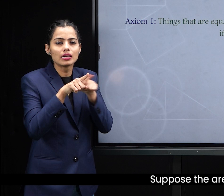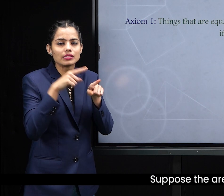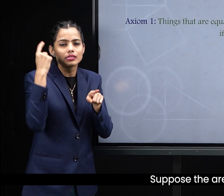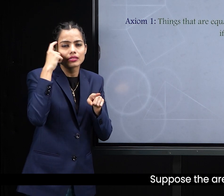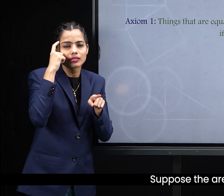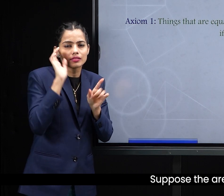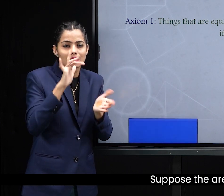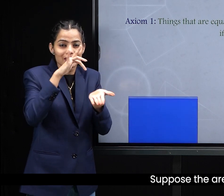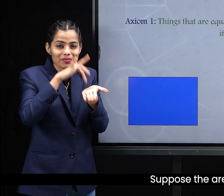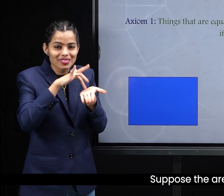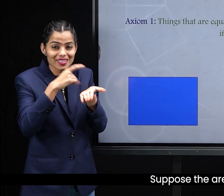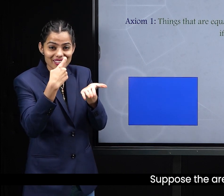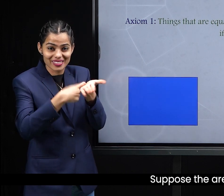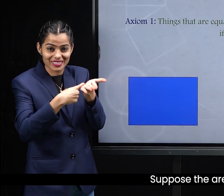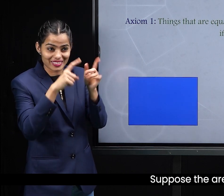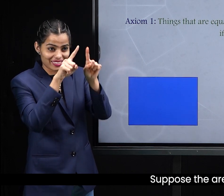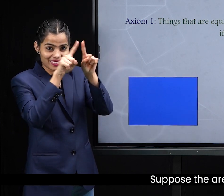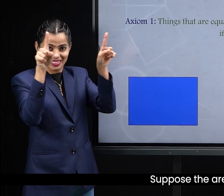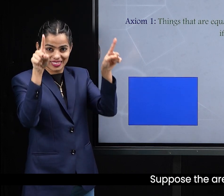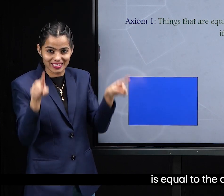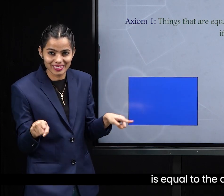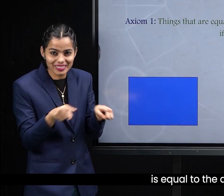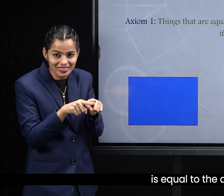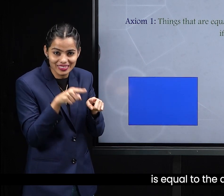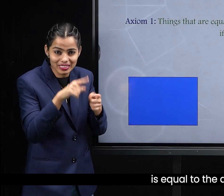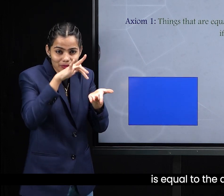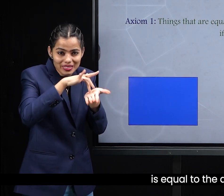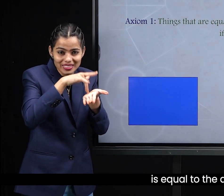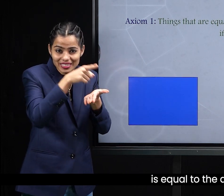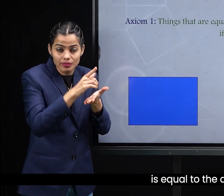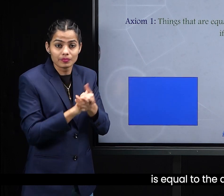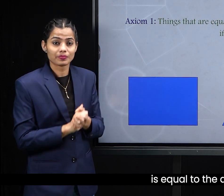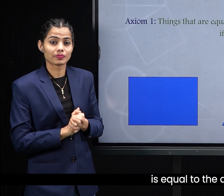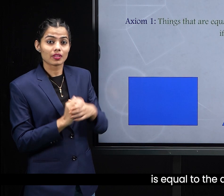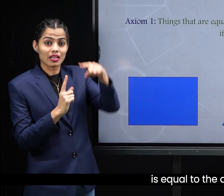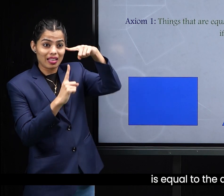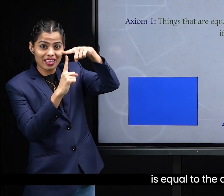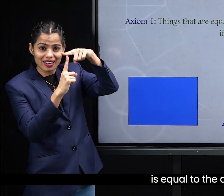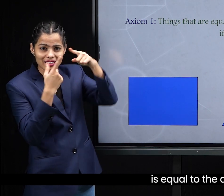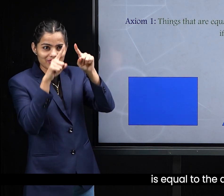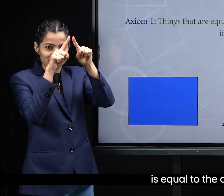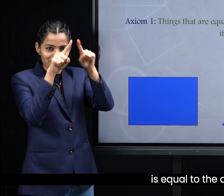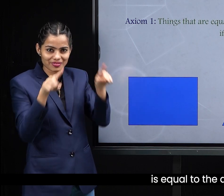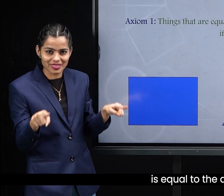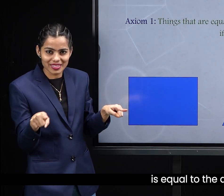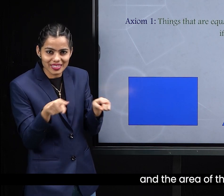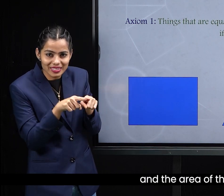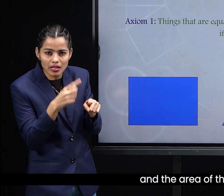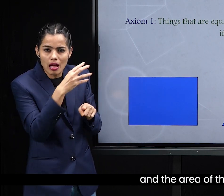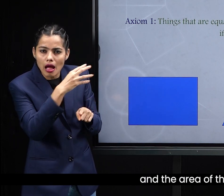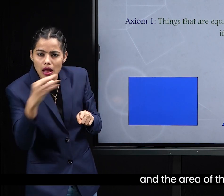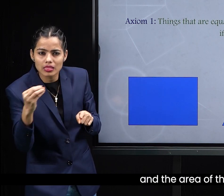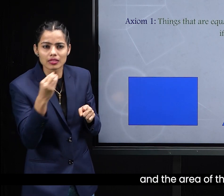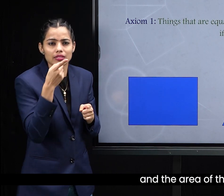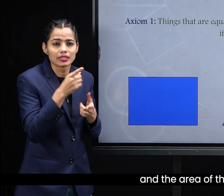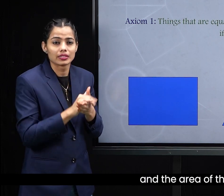Suppose the area of a rectangle is equal to the area of a triangle, and the